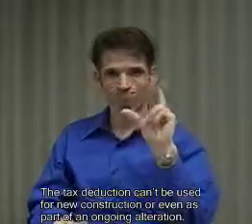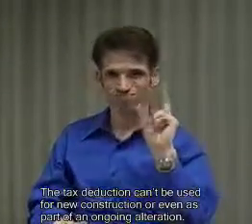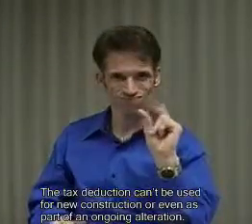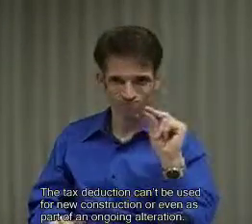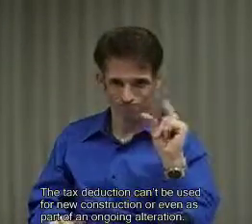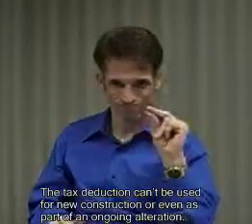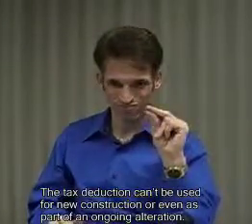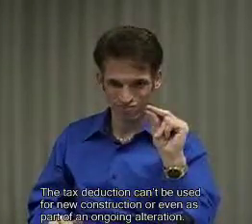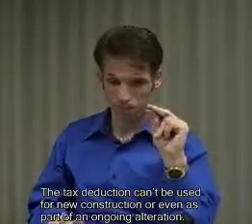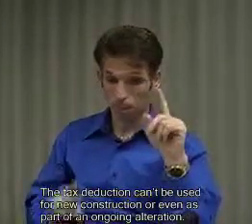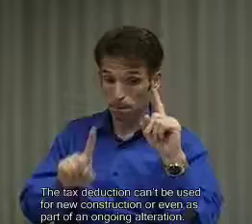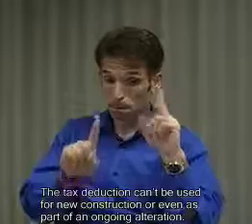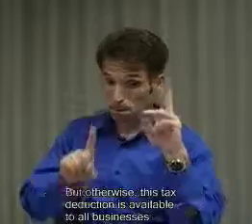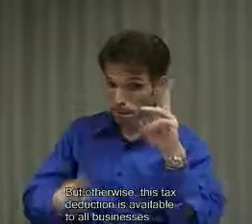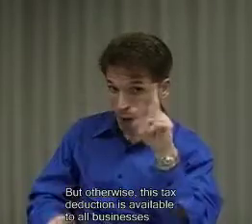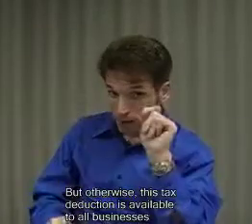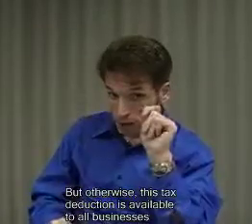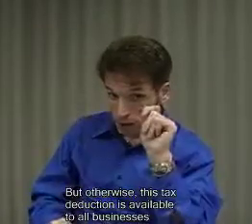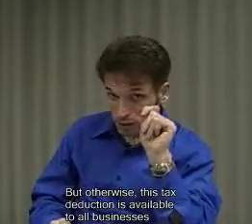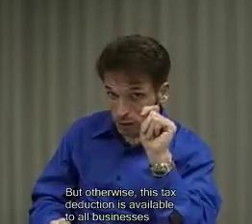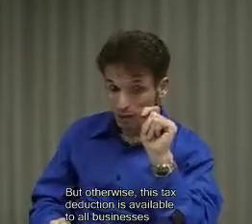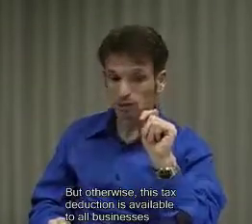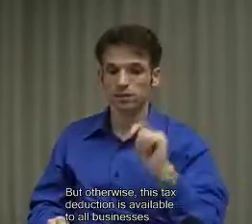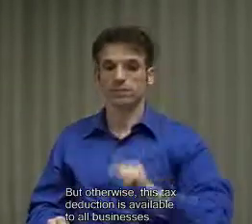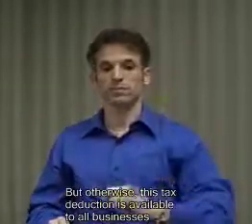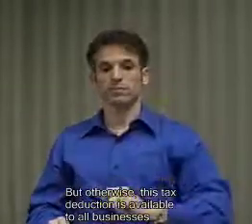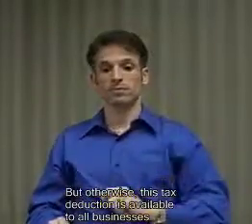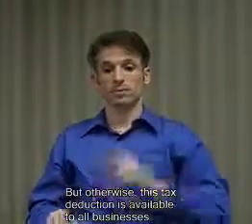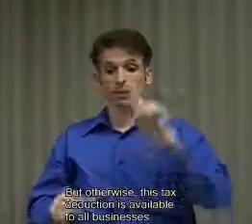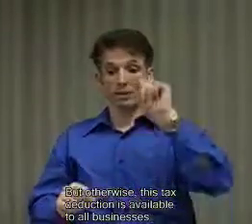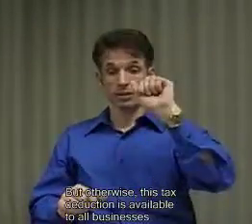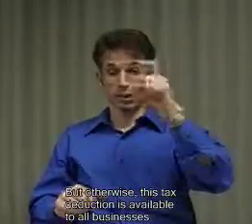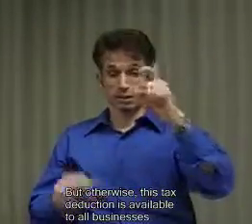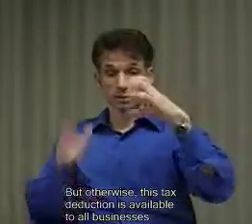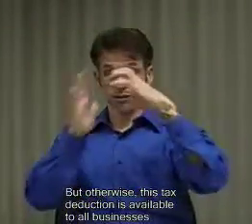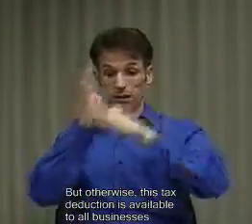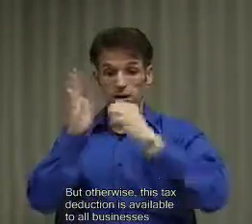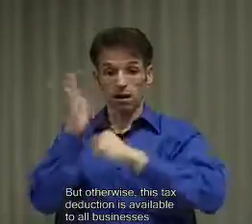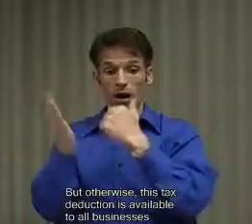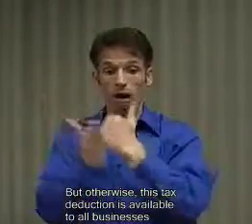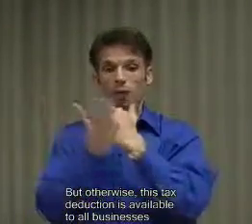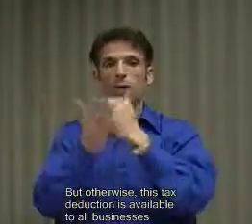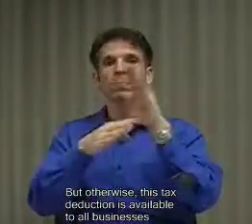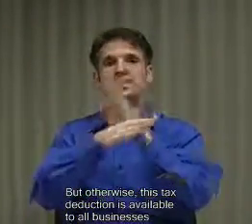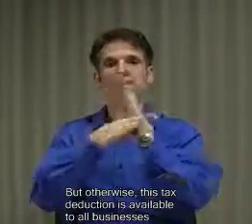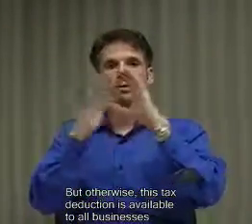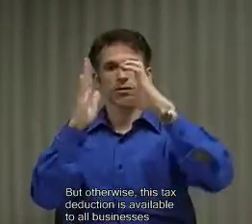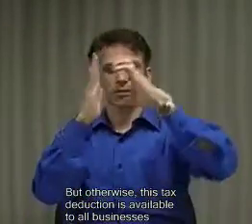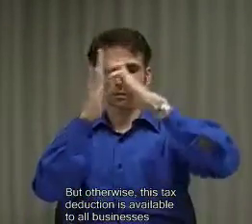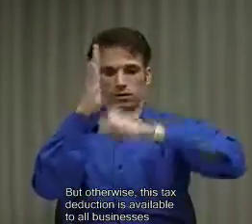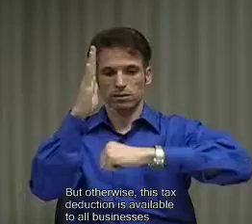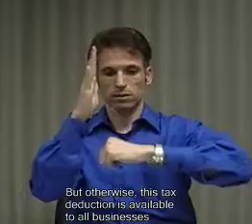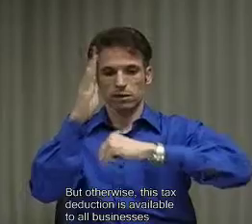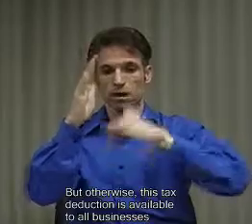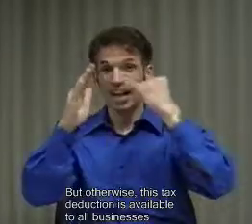alteration. But otherwise, this tax deduction is available to all businesses.